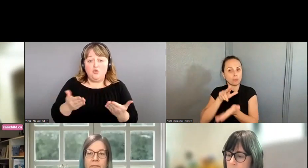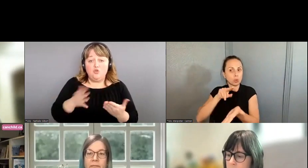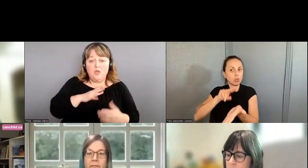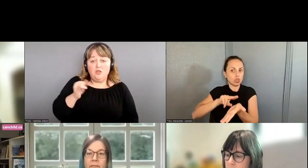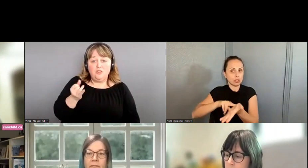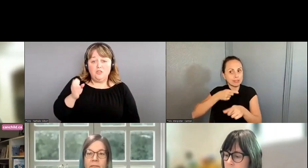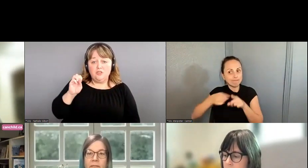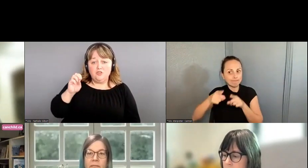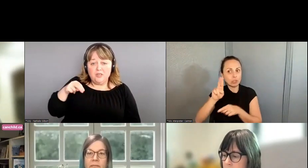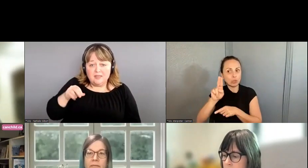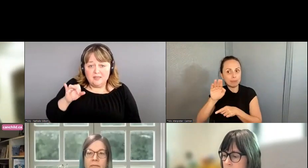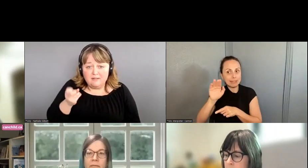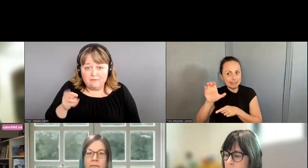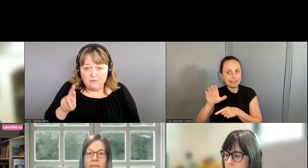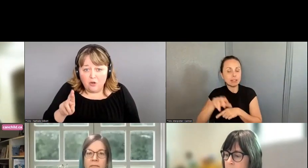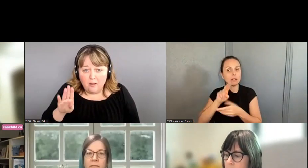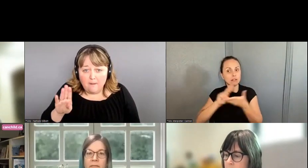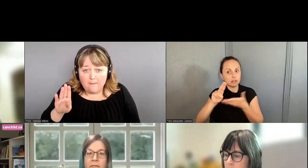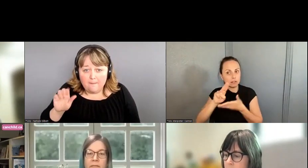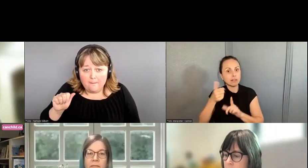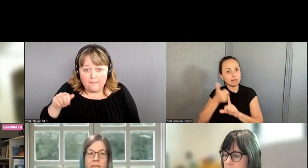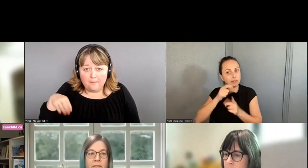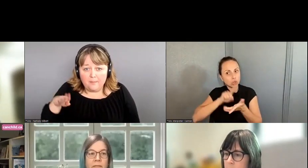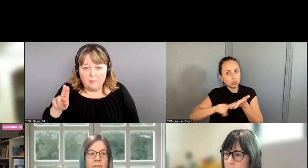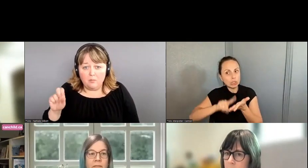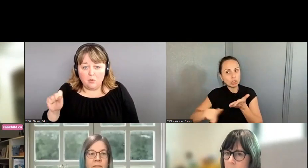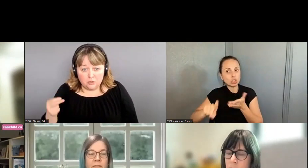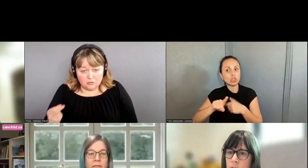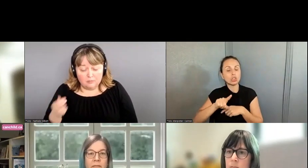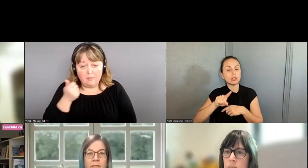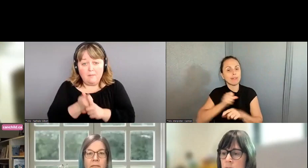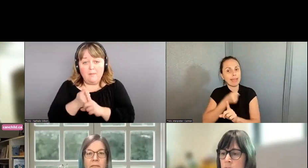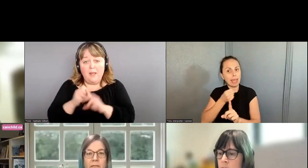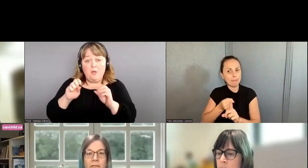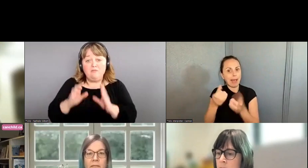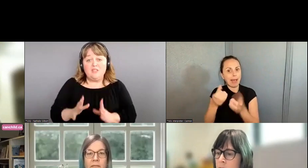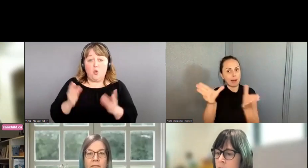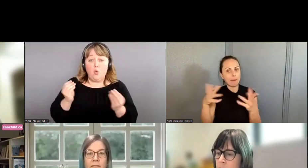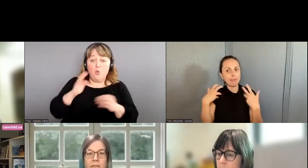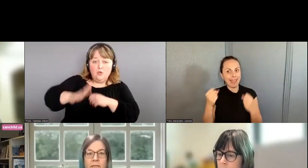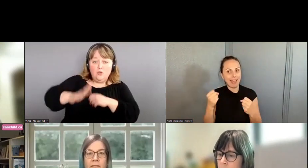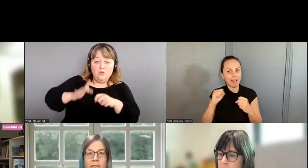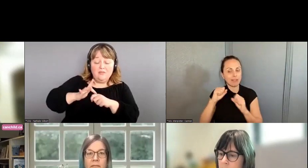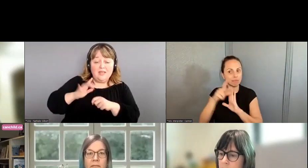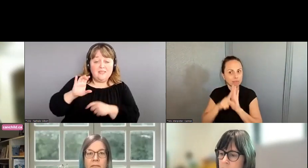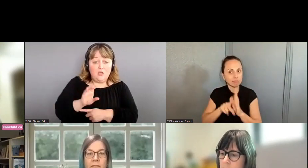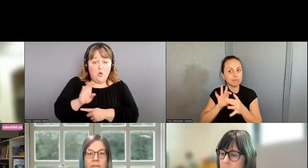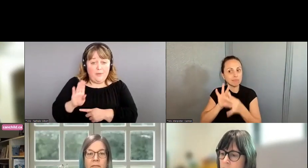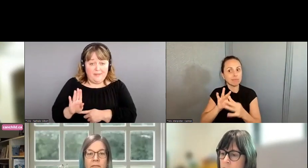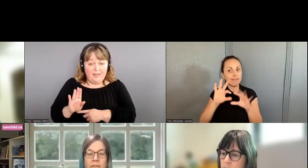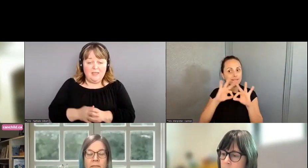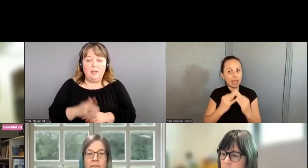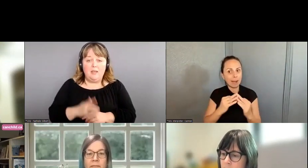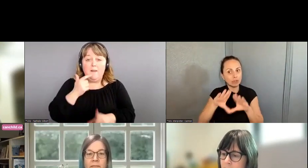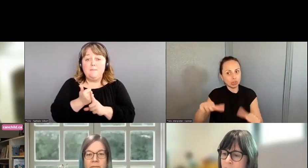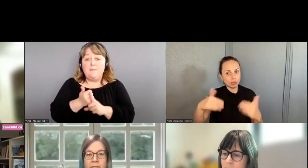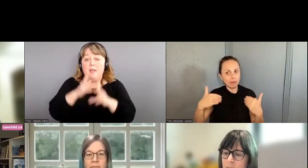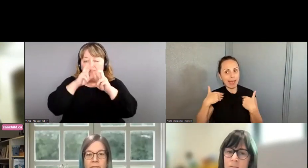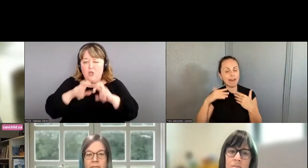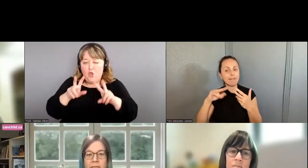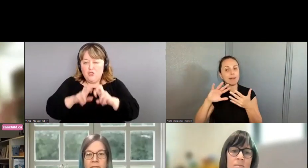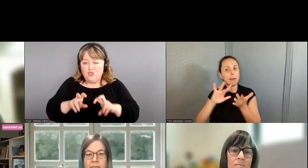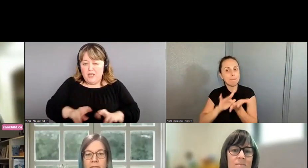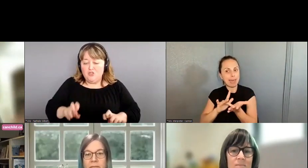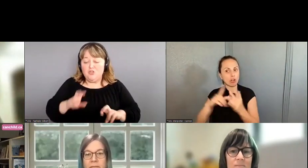British Columbia. She is conducting research about the impact of public health measures on families and children with medical